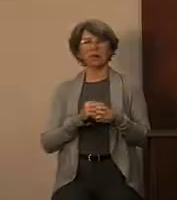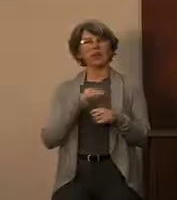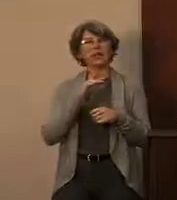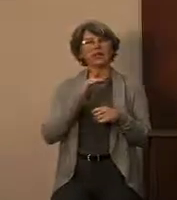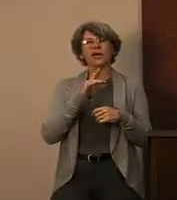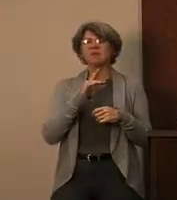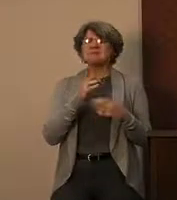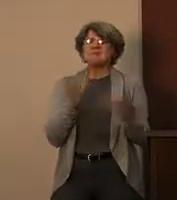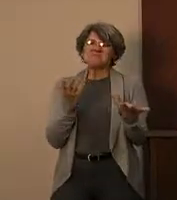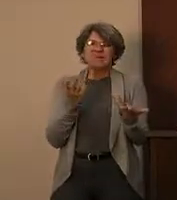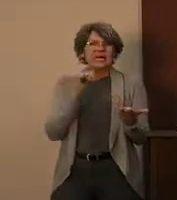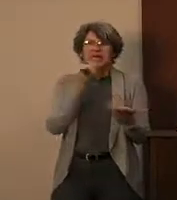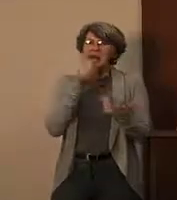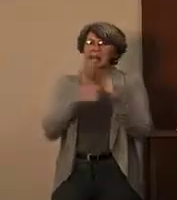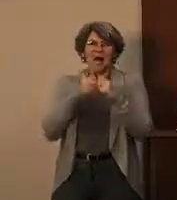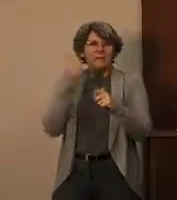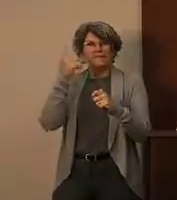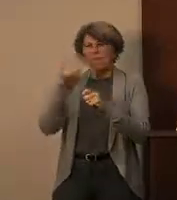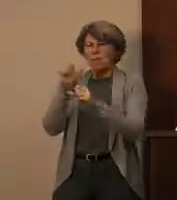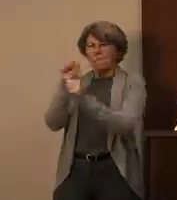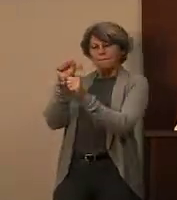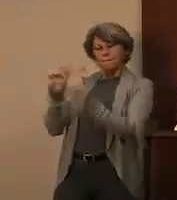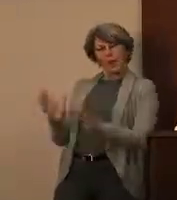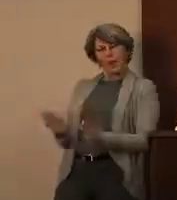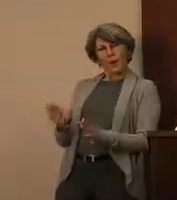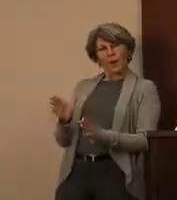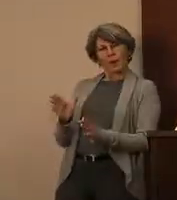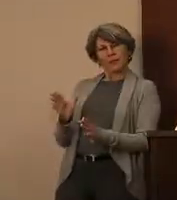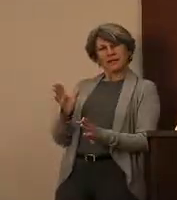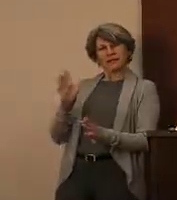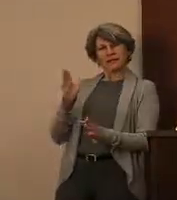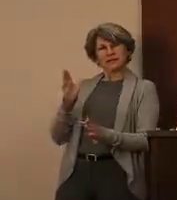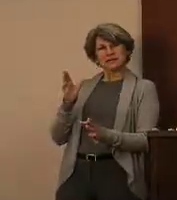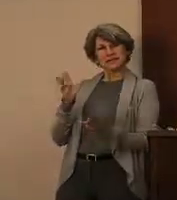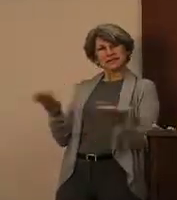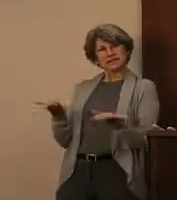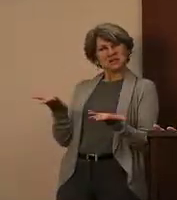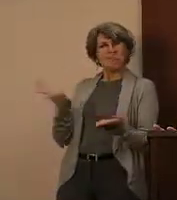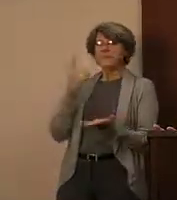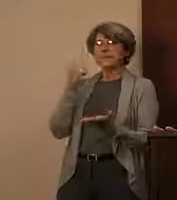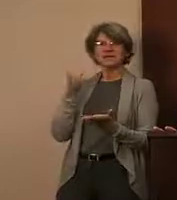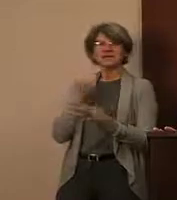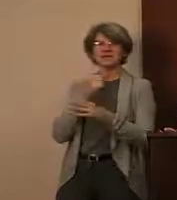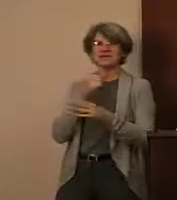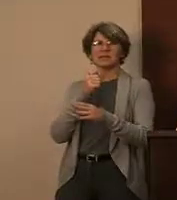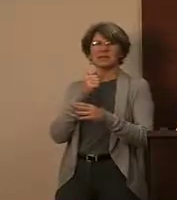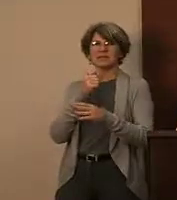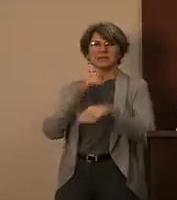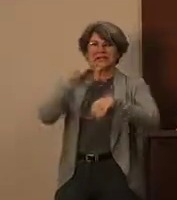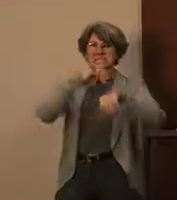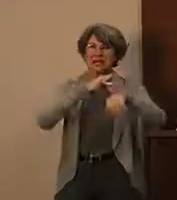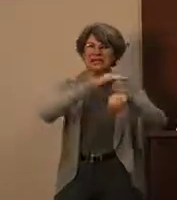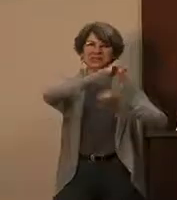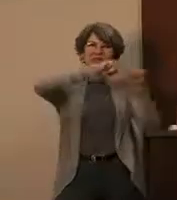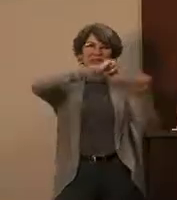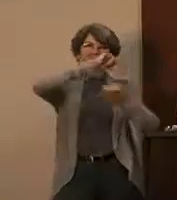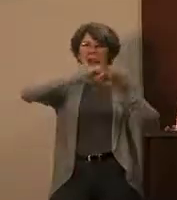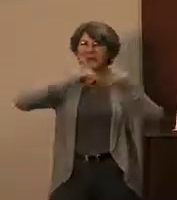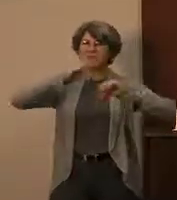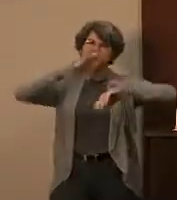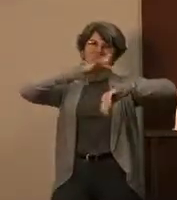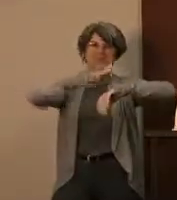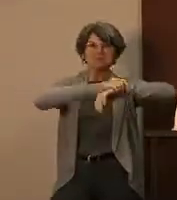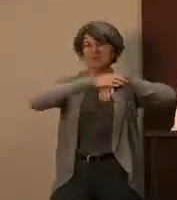not a problem for a community health care worker because you don't get it through routine contact. As we said before, you would get